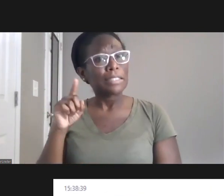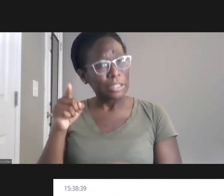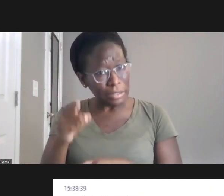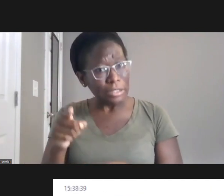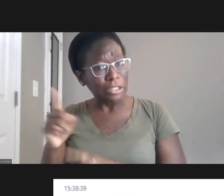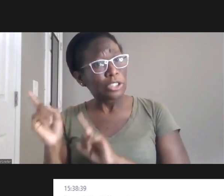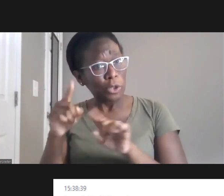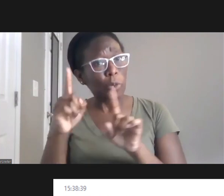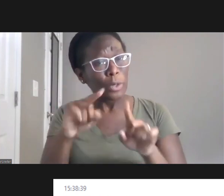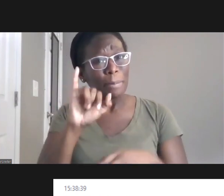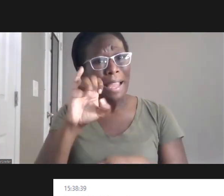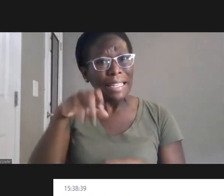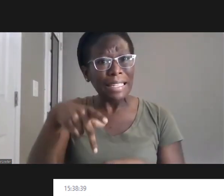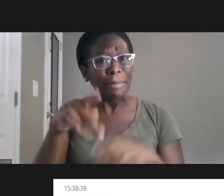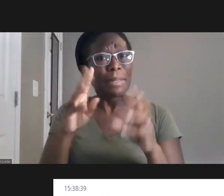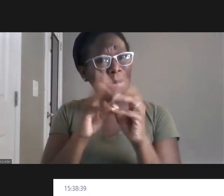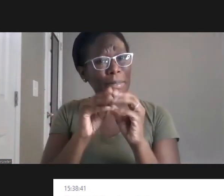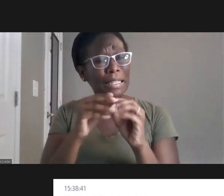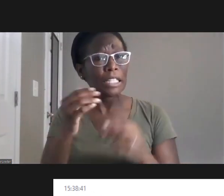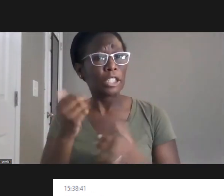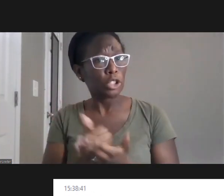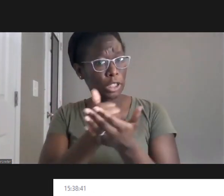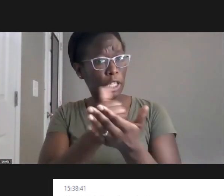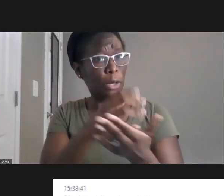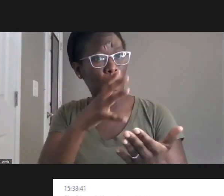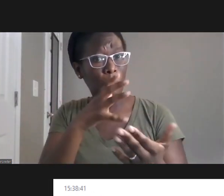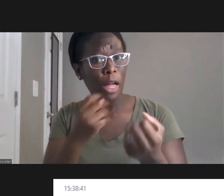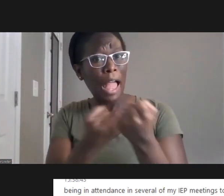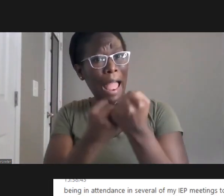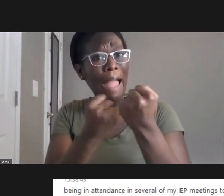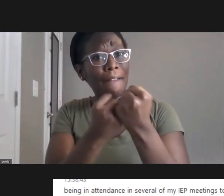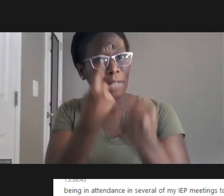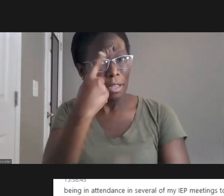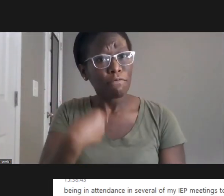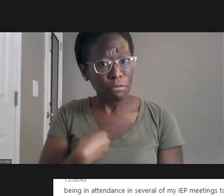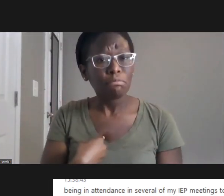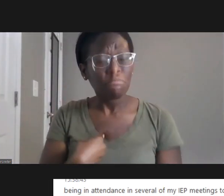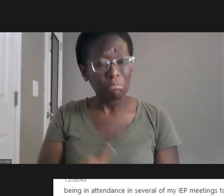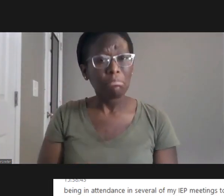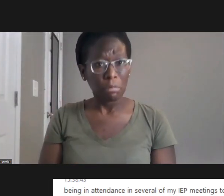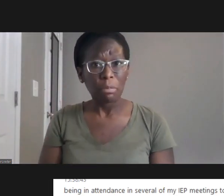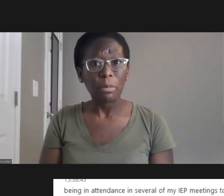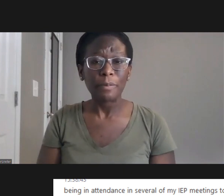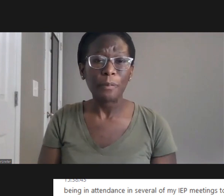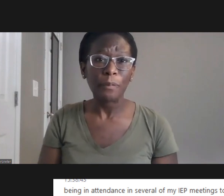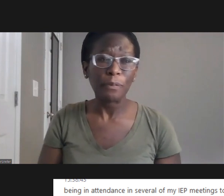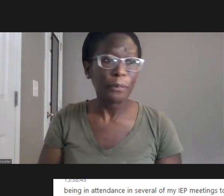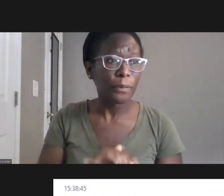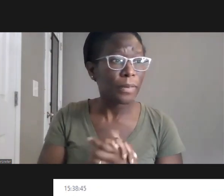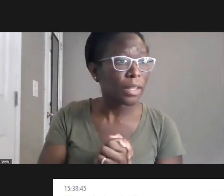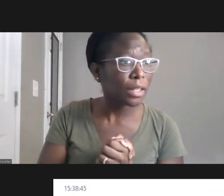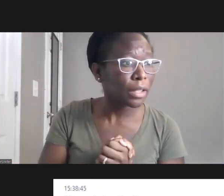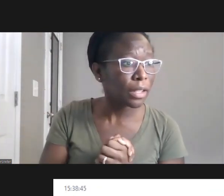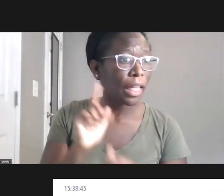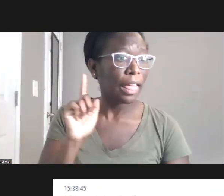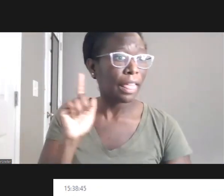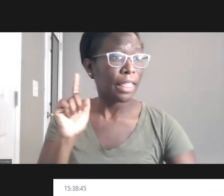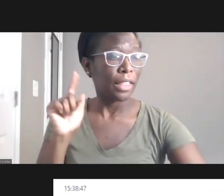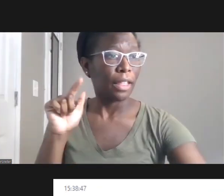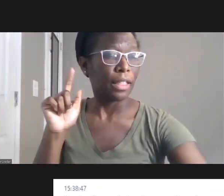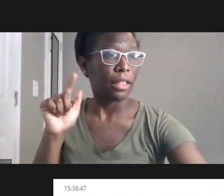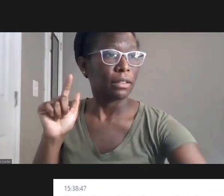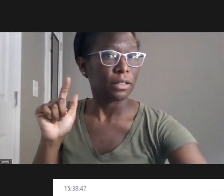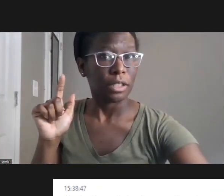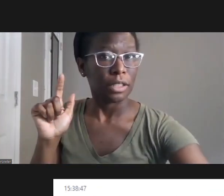to assist my mother in advocating for me. During the conclusion of my 7th grade year, I found out that I was